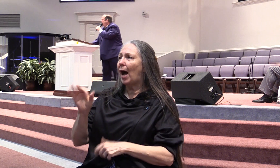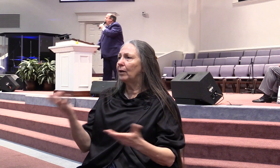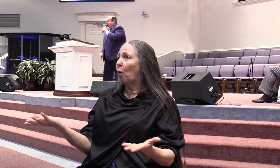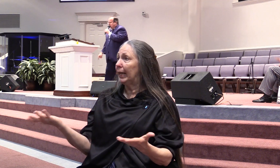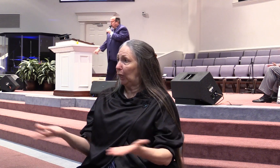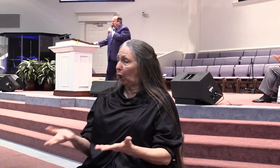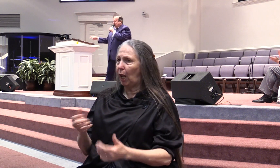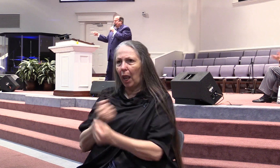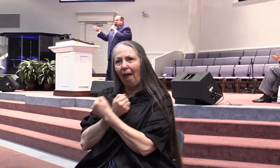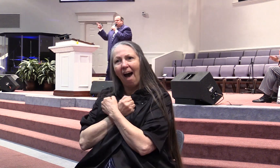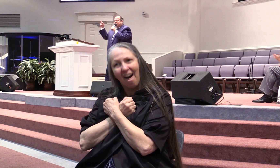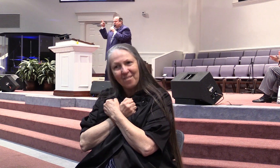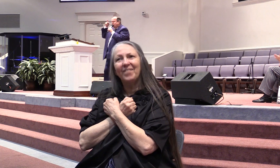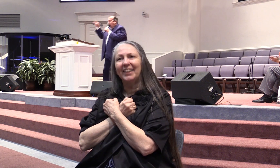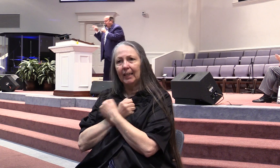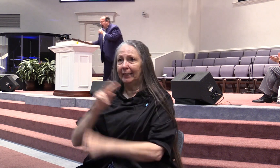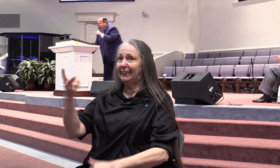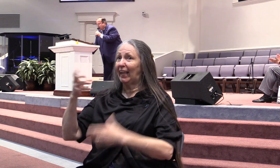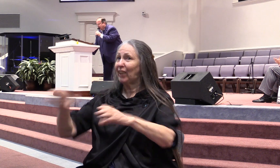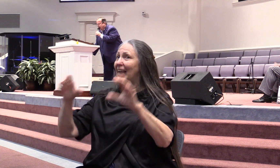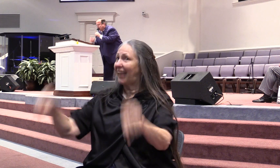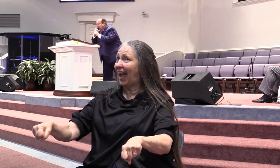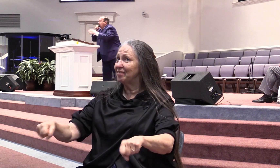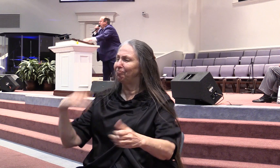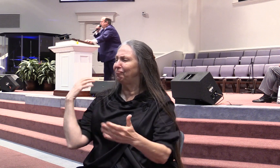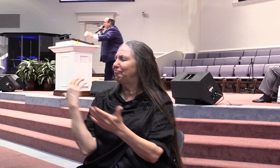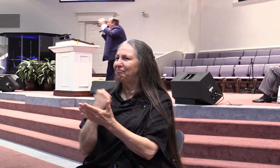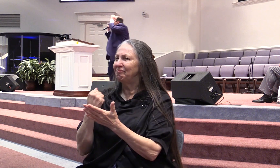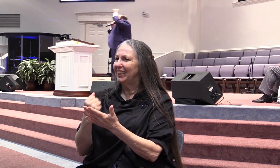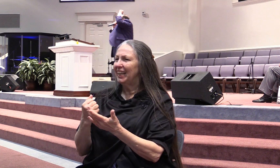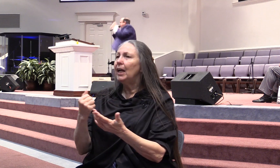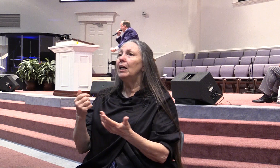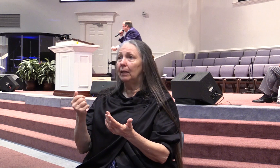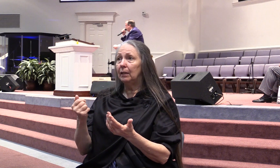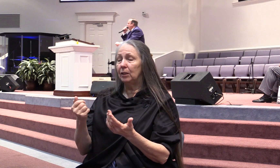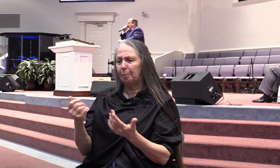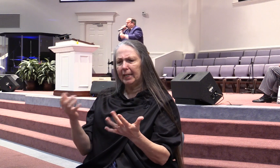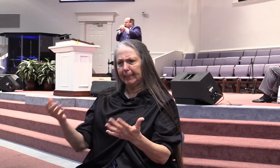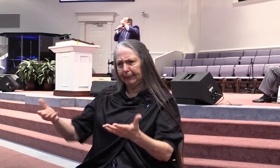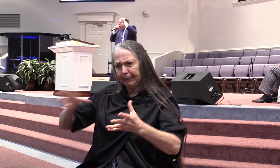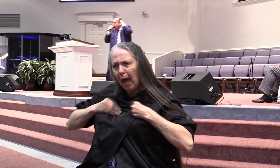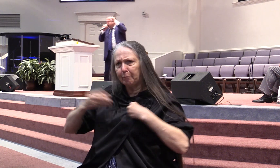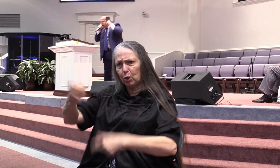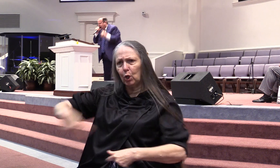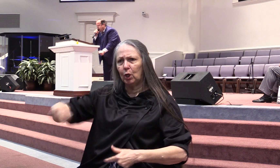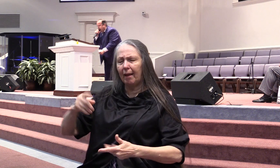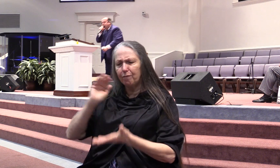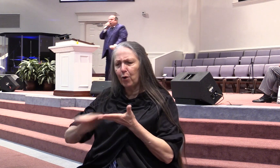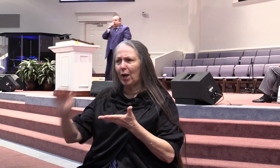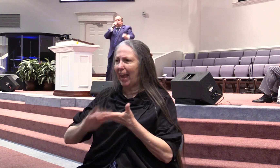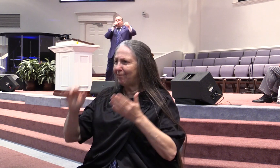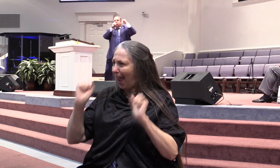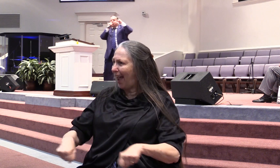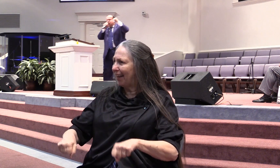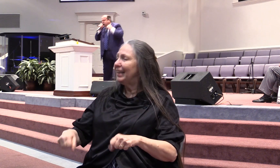love. This is where second chances are common things. This is where you'll be embraced. This is where you'll be forgiven.